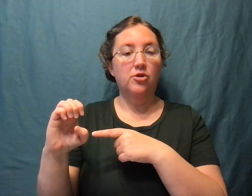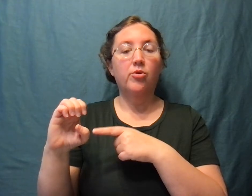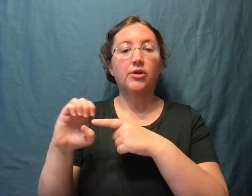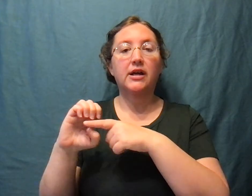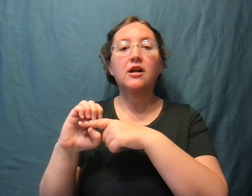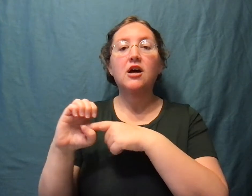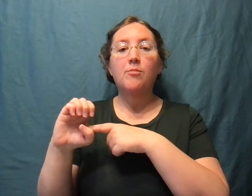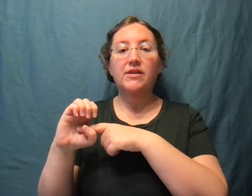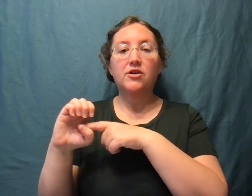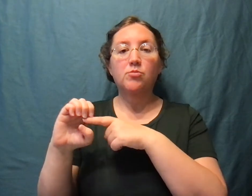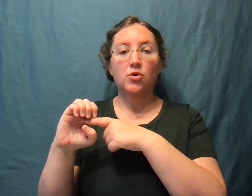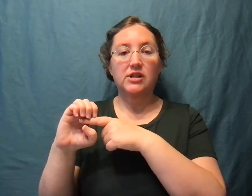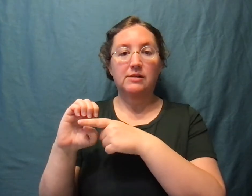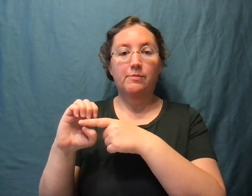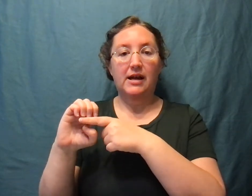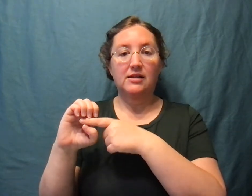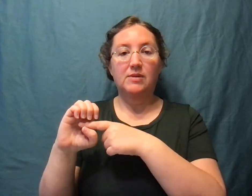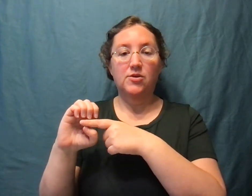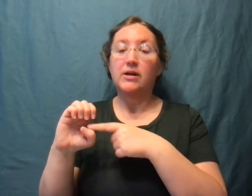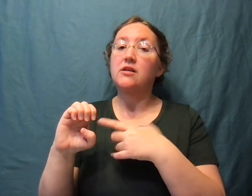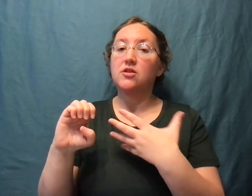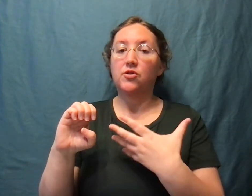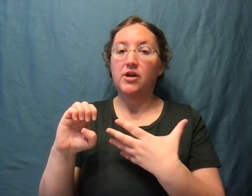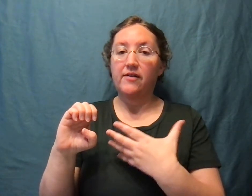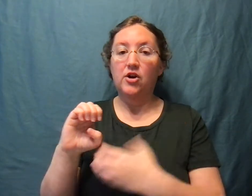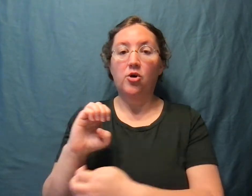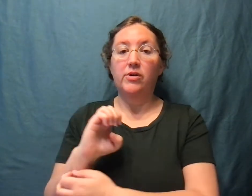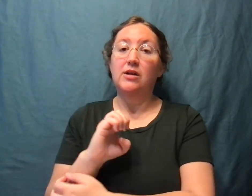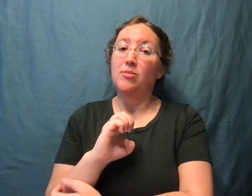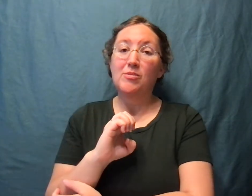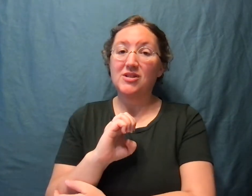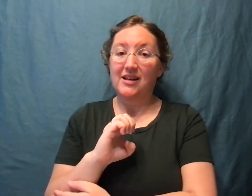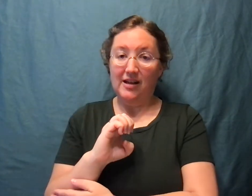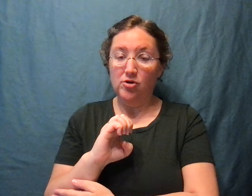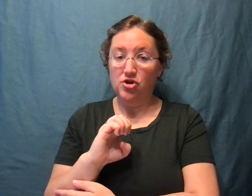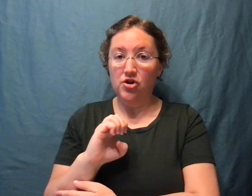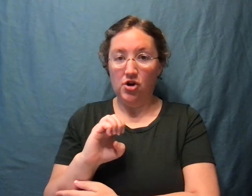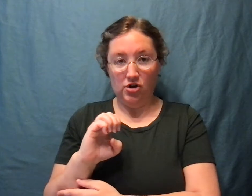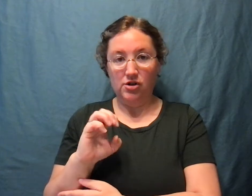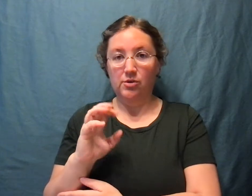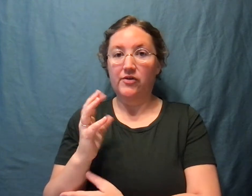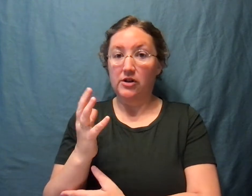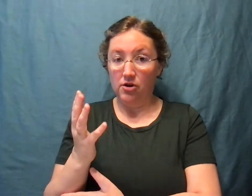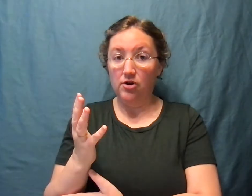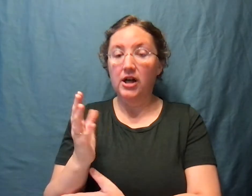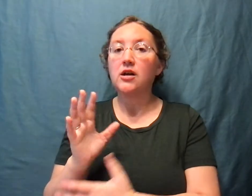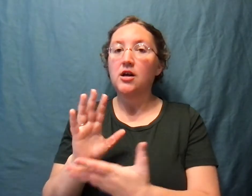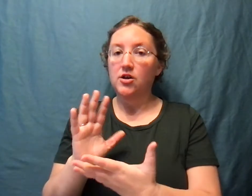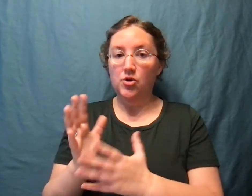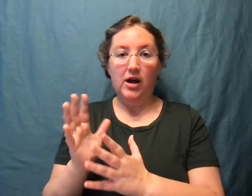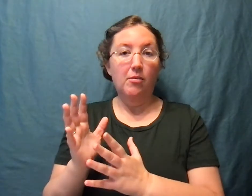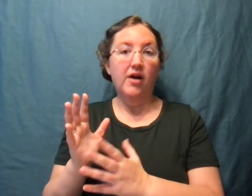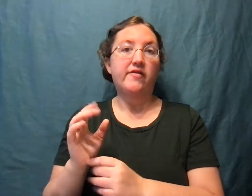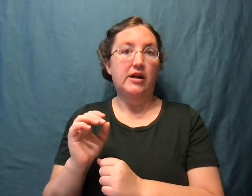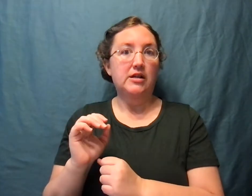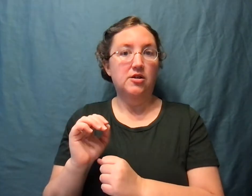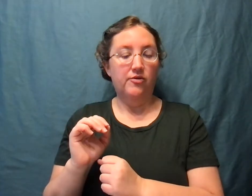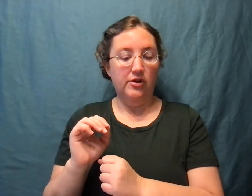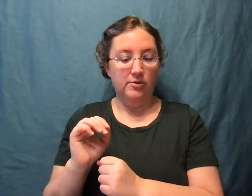pulled in, but there's more space between it, so you can have an open E. Remember, sign language shouldn't hurt, so if it's hurting, try and modify it so it feels better